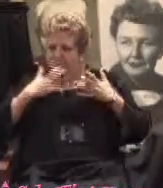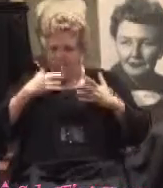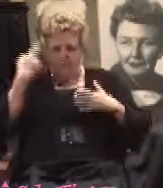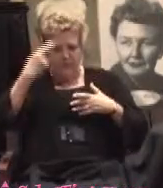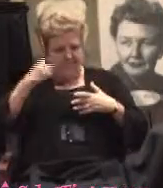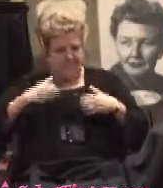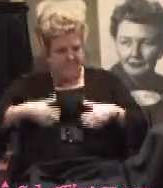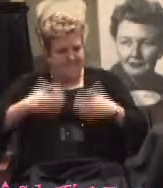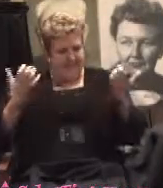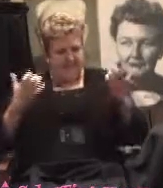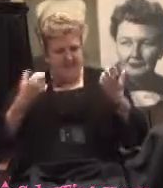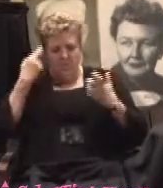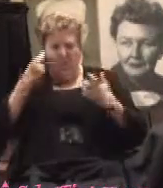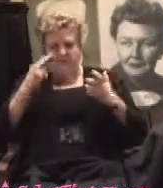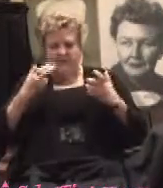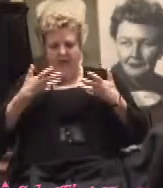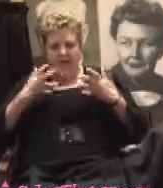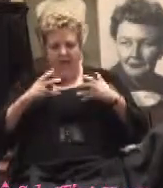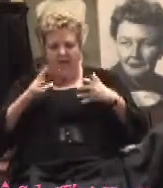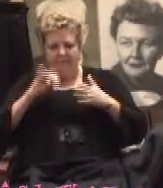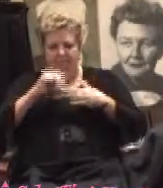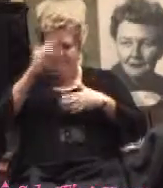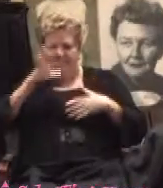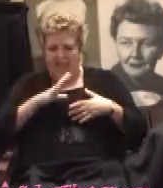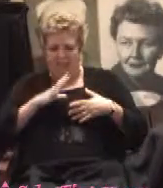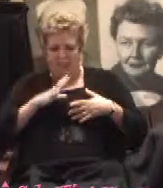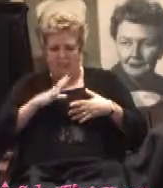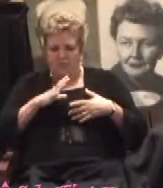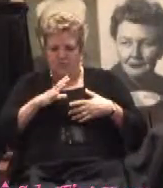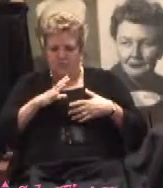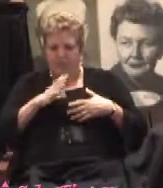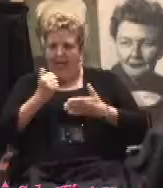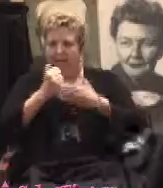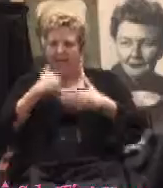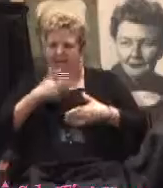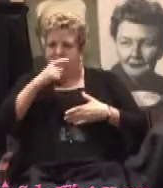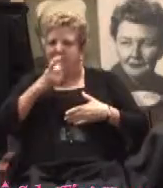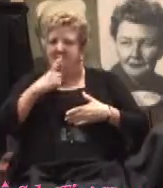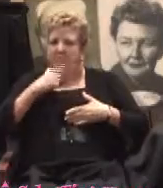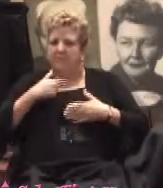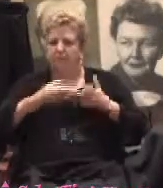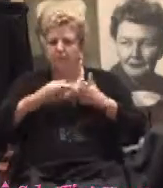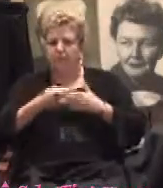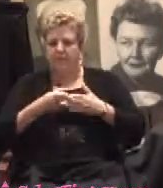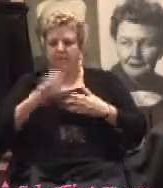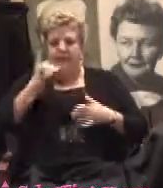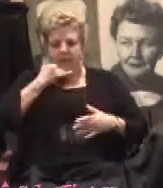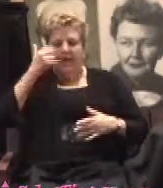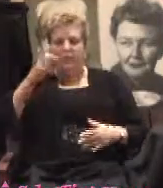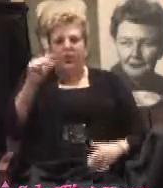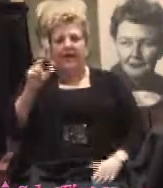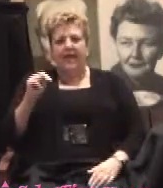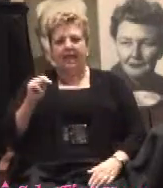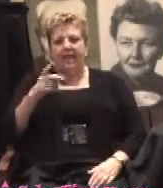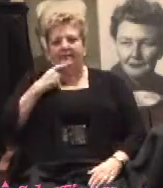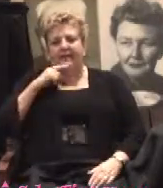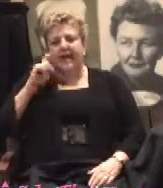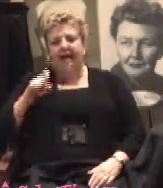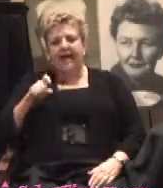think I don't want this man to correct me is because he told me the truth. And I called up Anna, and I said, Anna, I should pay you some money. She said, that'd be